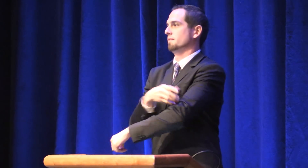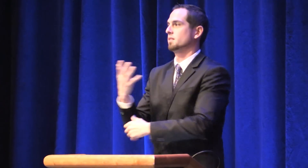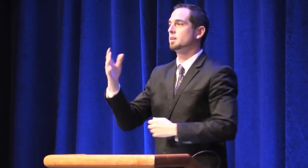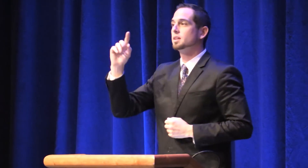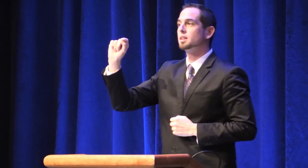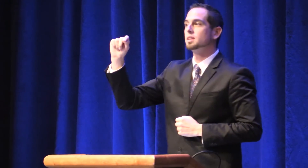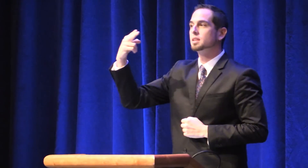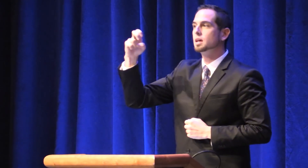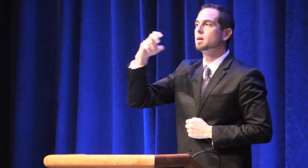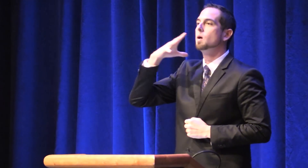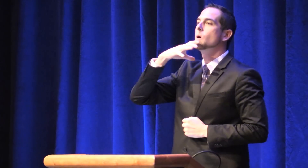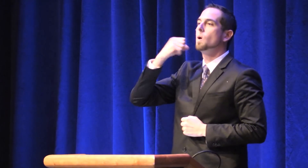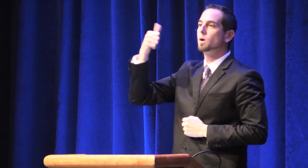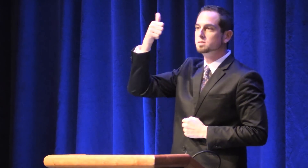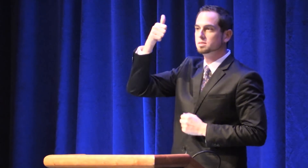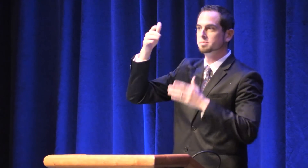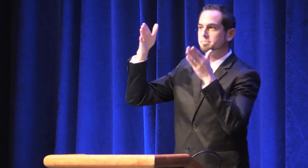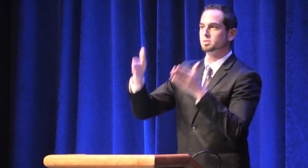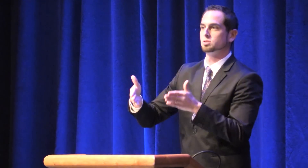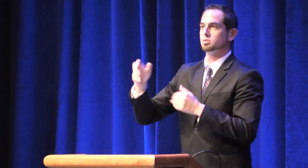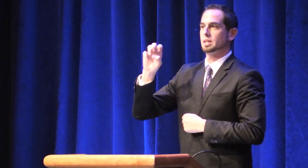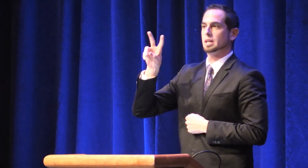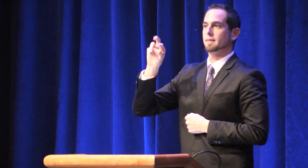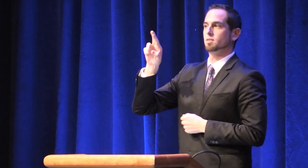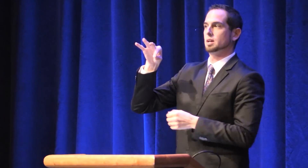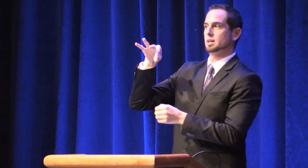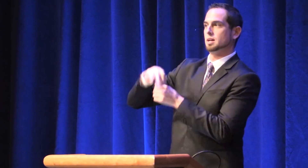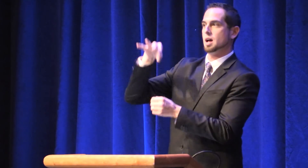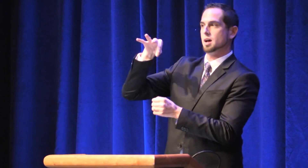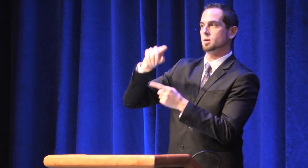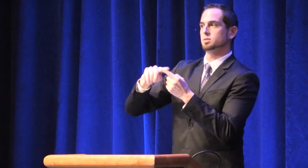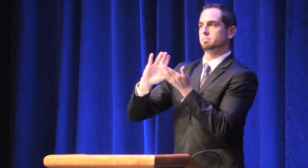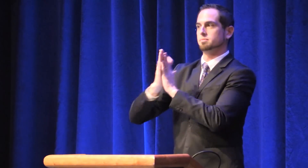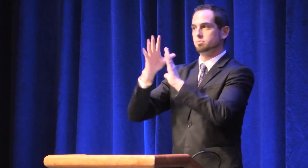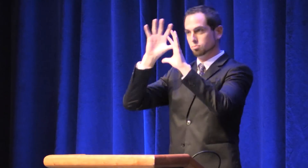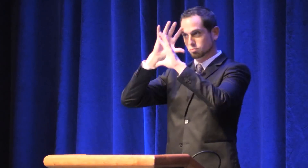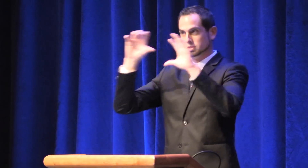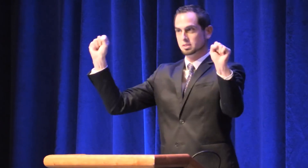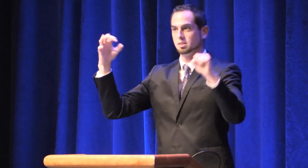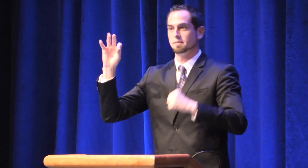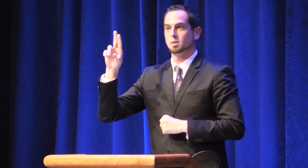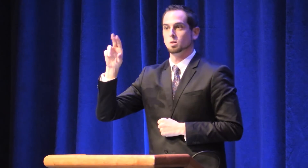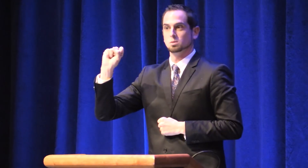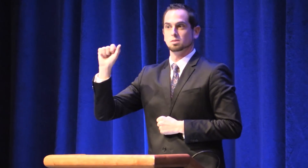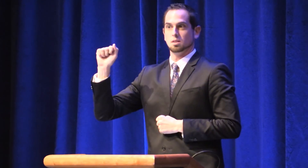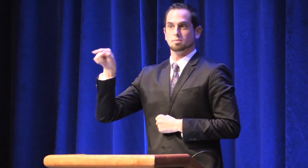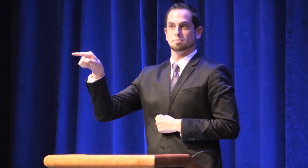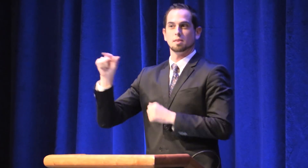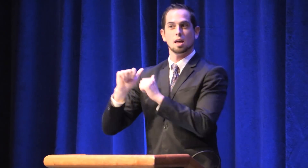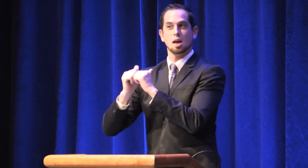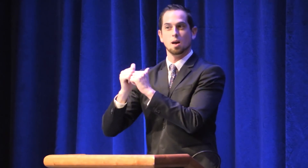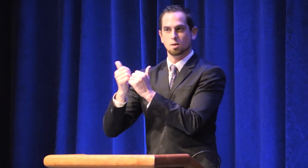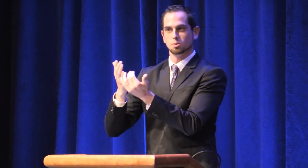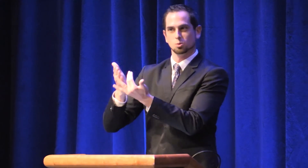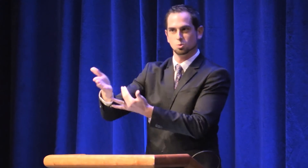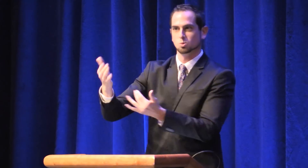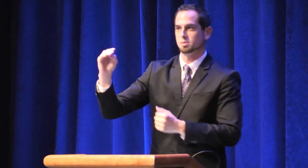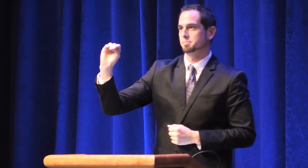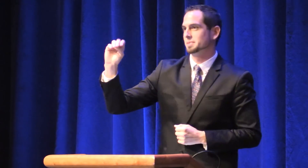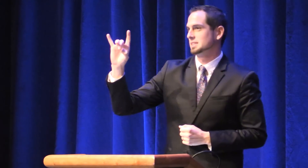The media is a powerful tool. The oldest individual to ever be elected President of the United